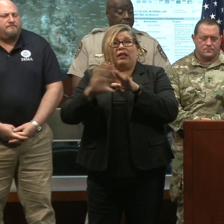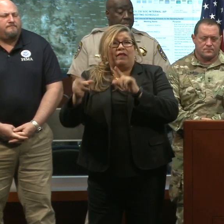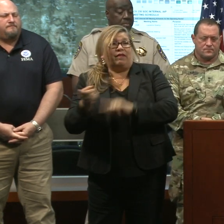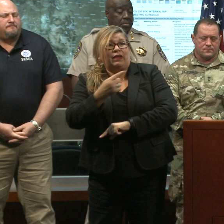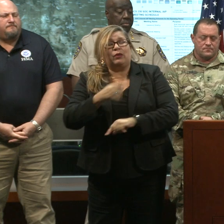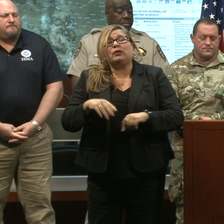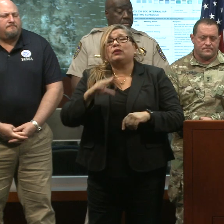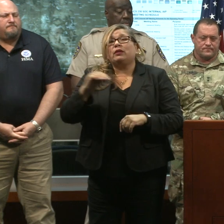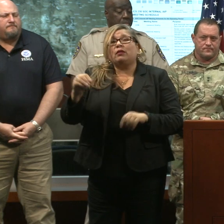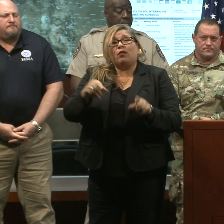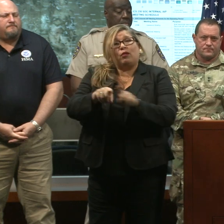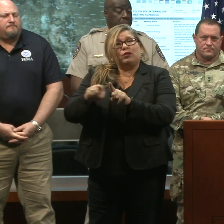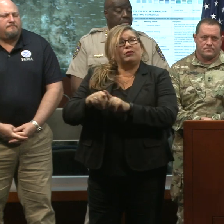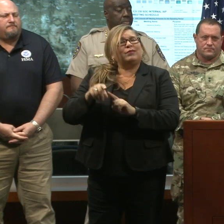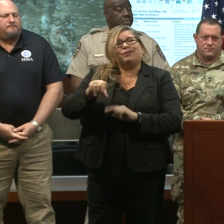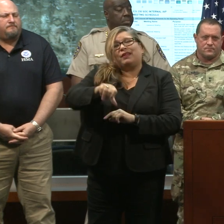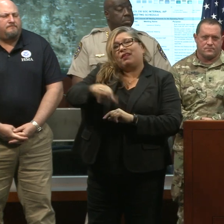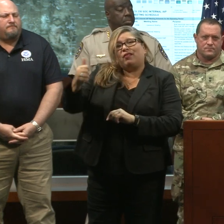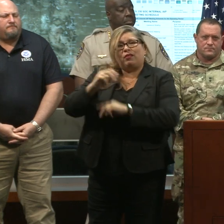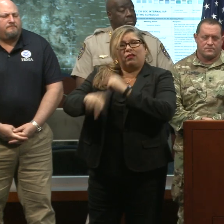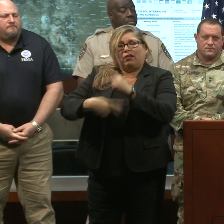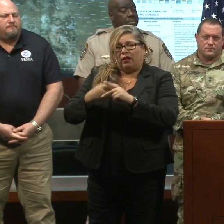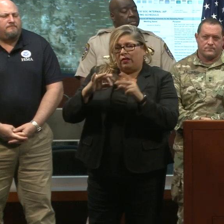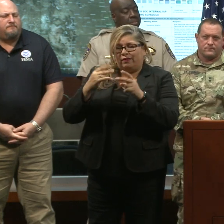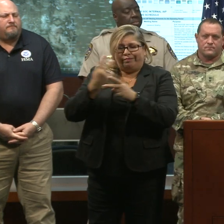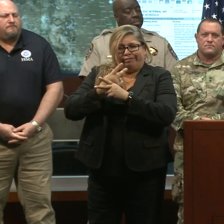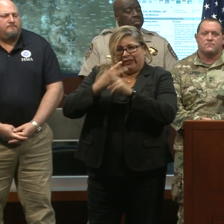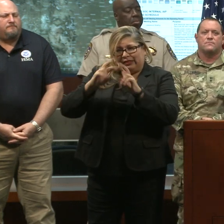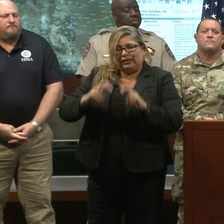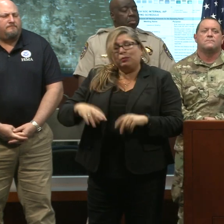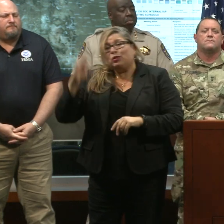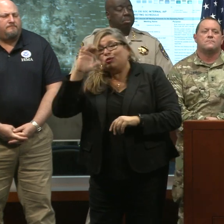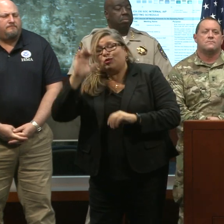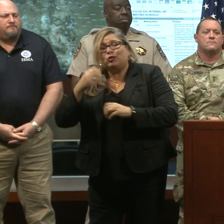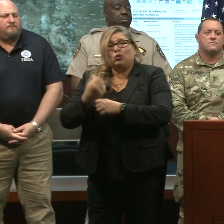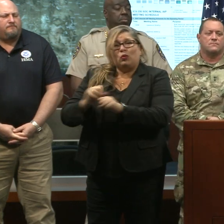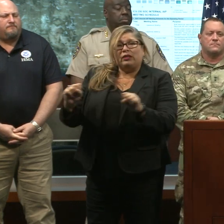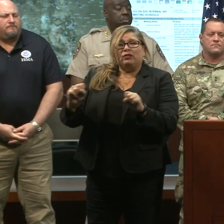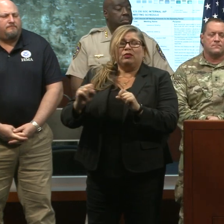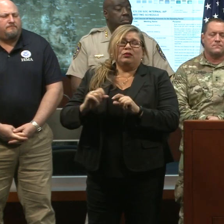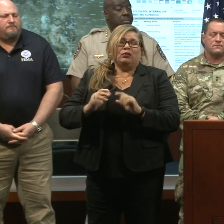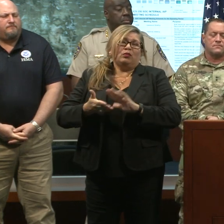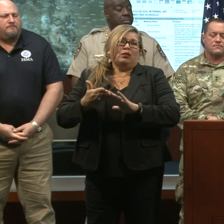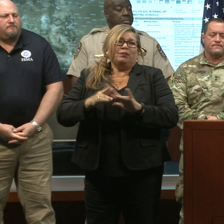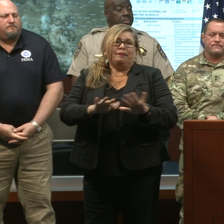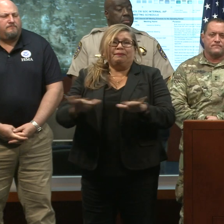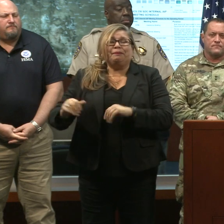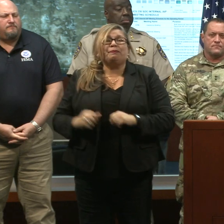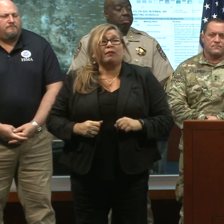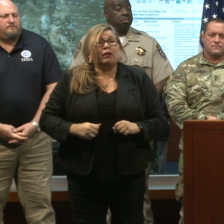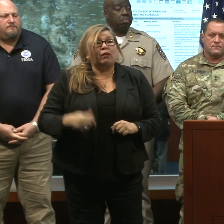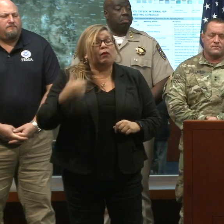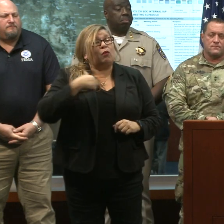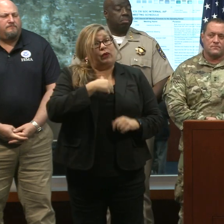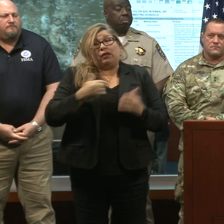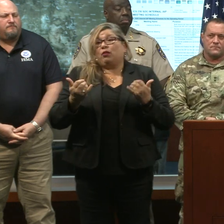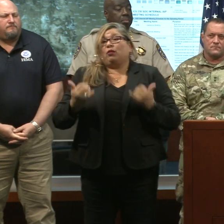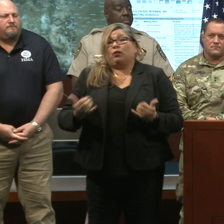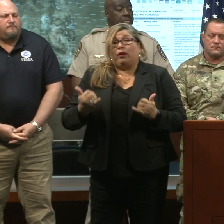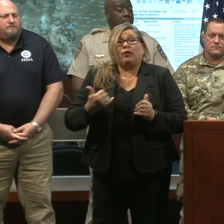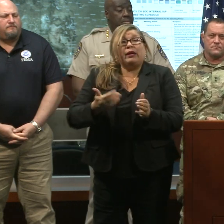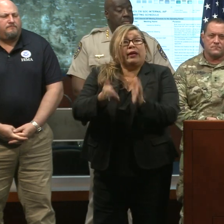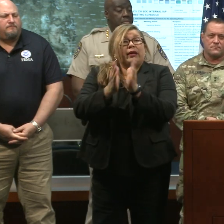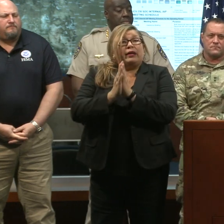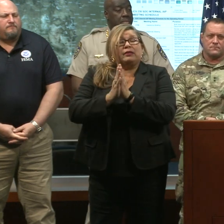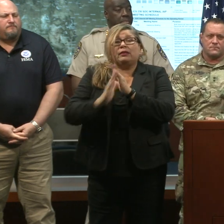evacuations and any other kind of assessment that's required, search and rescue operations, et cetera. And we currently are